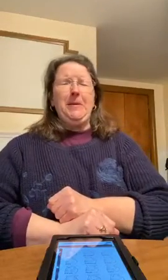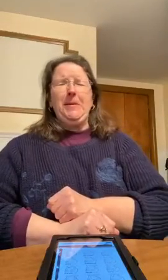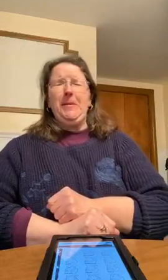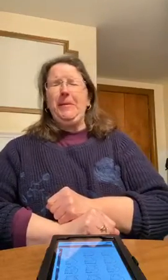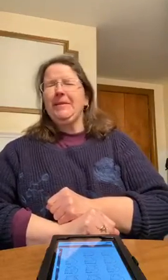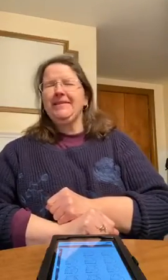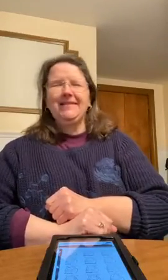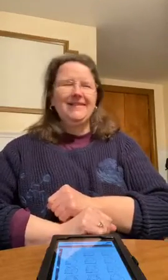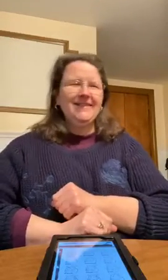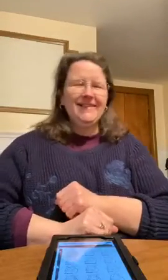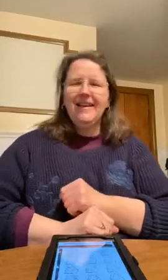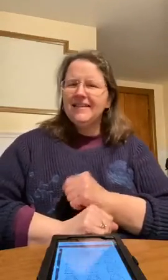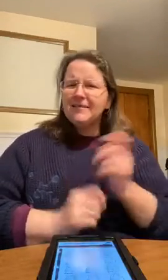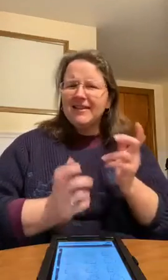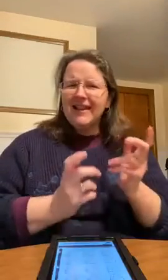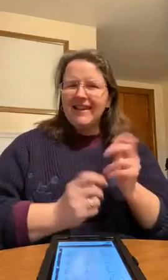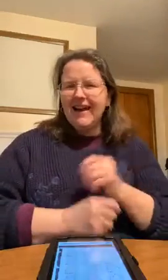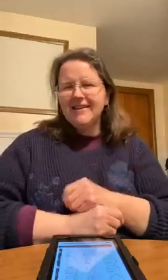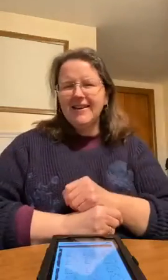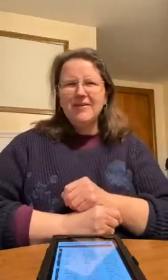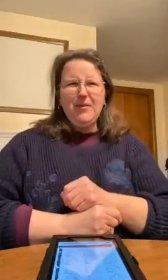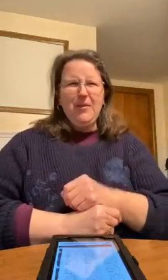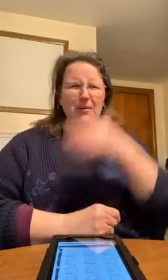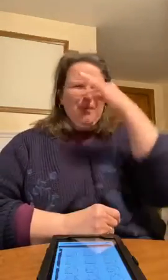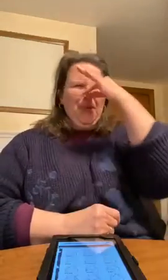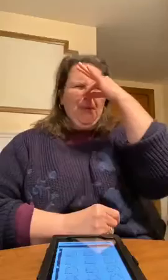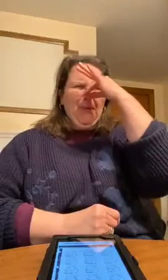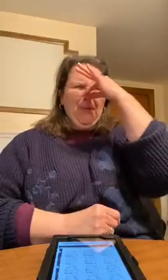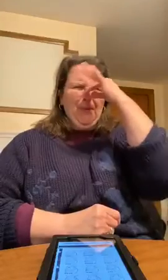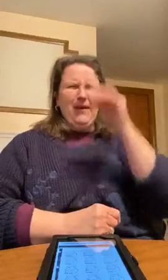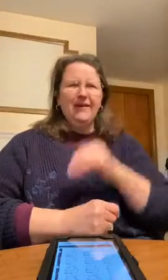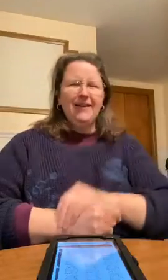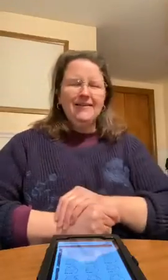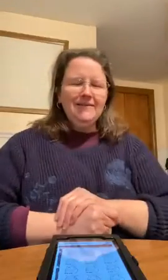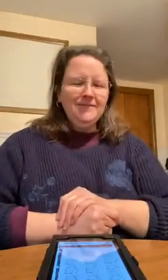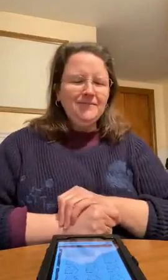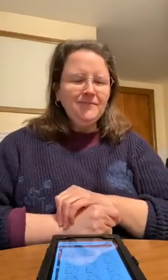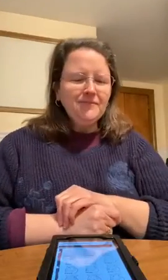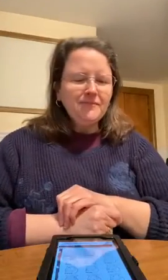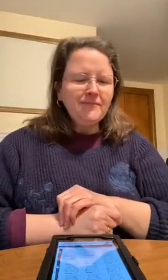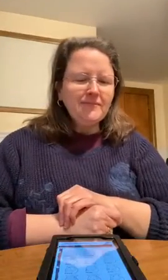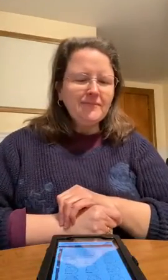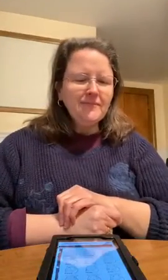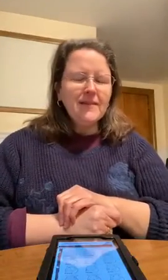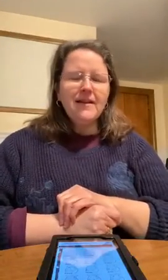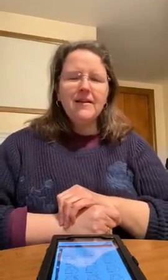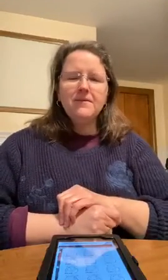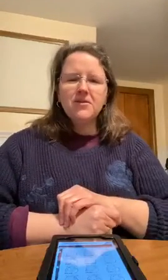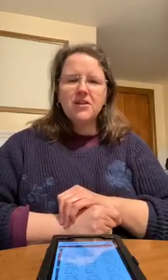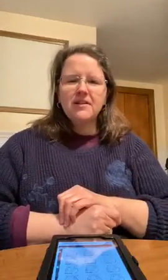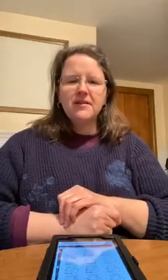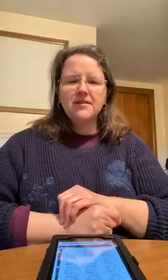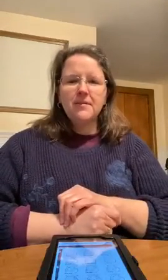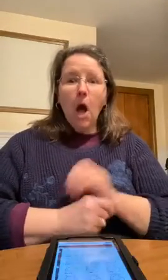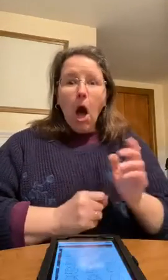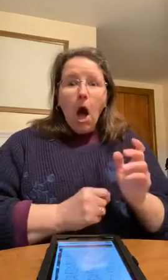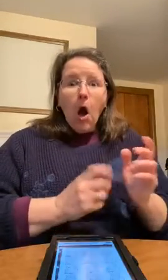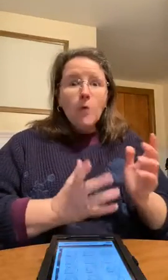Ew. Something like that, you know. All right. If you're shocked at something, oh my